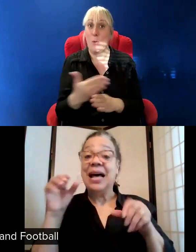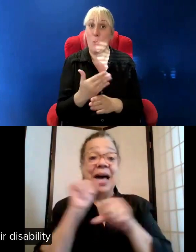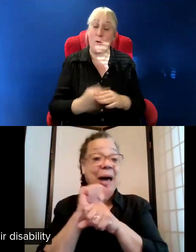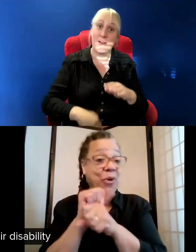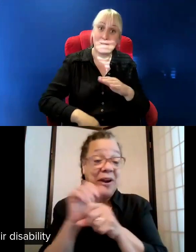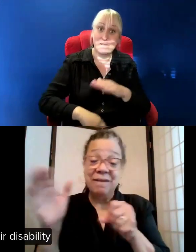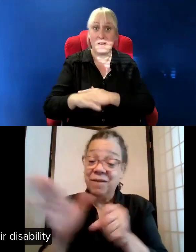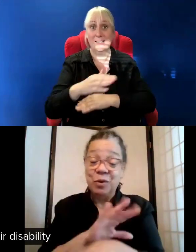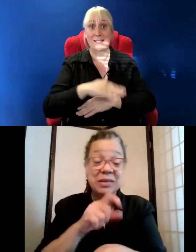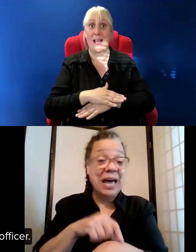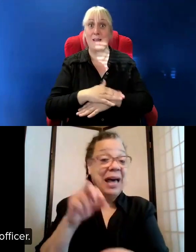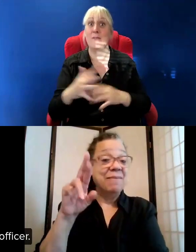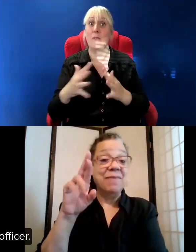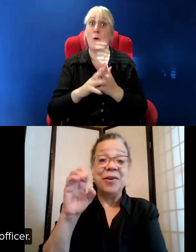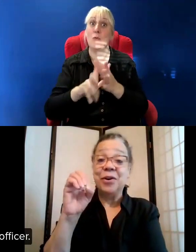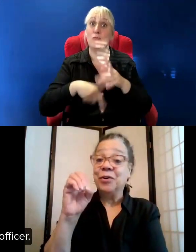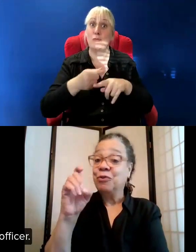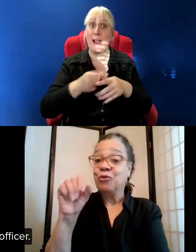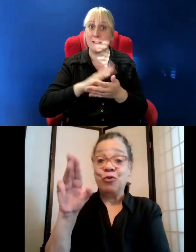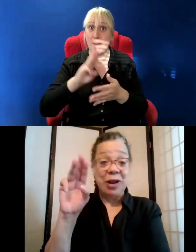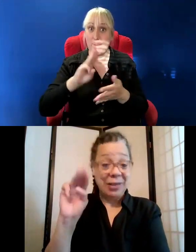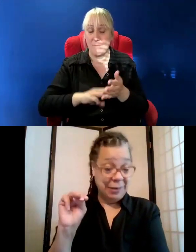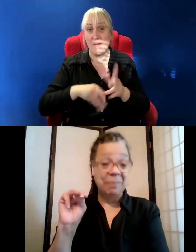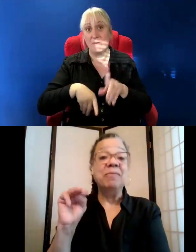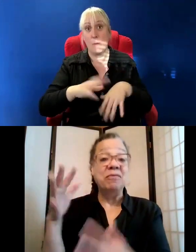Wrexham Football Club as their Disability Liaison Officer.